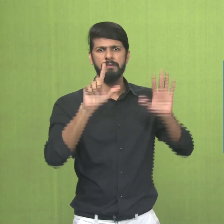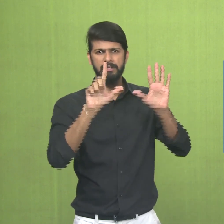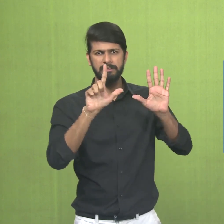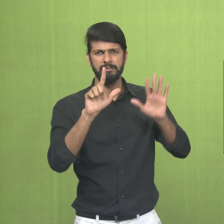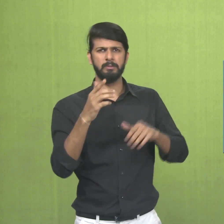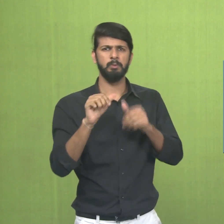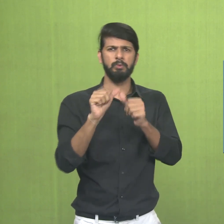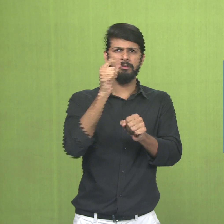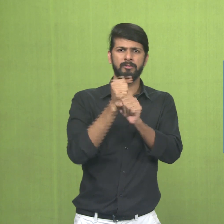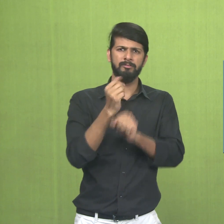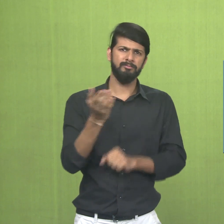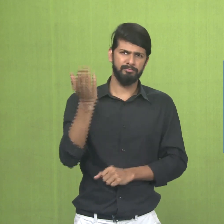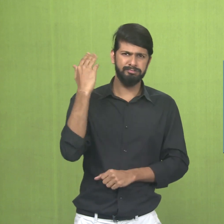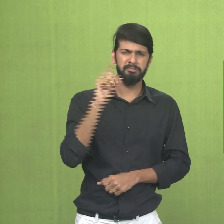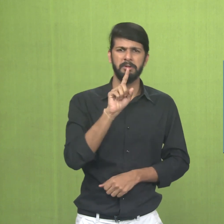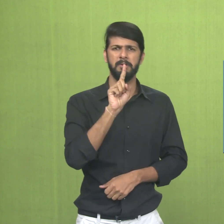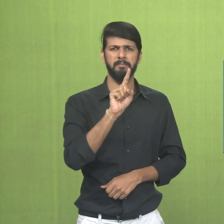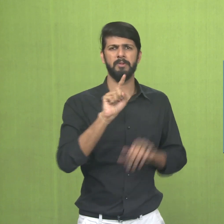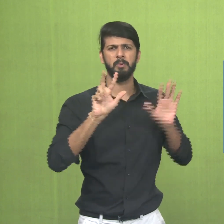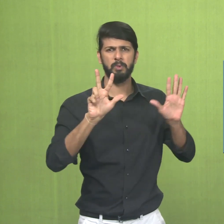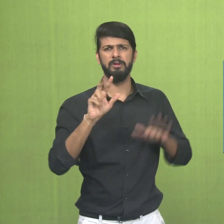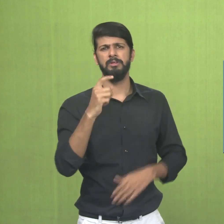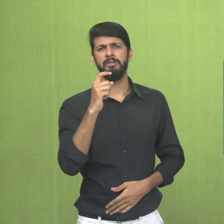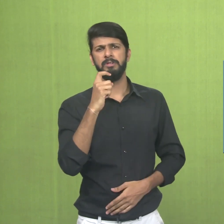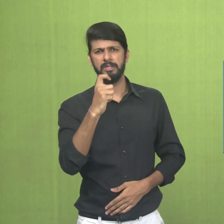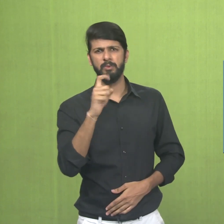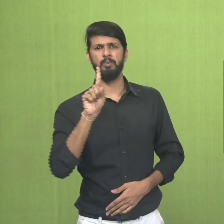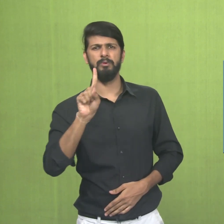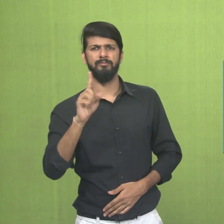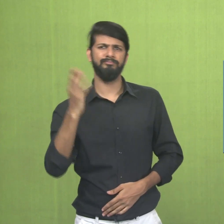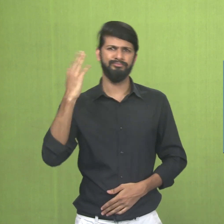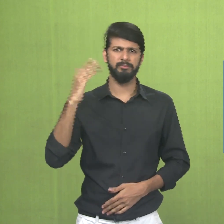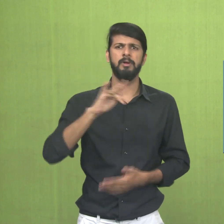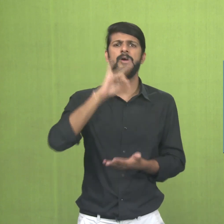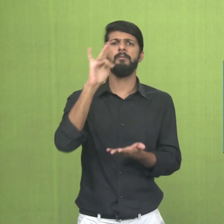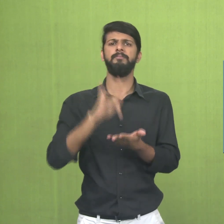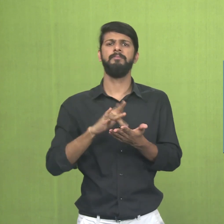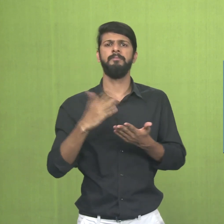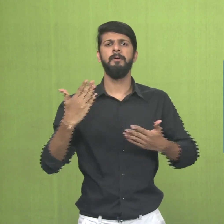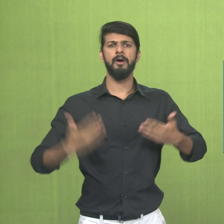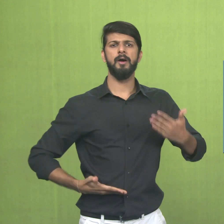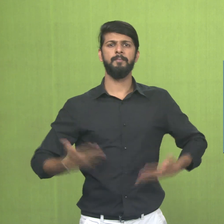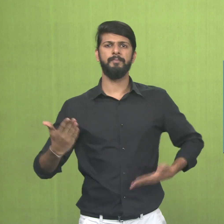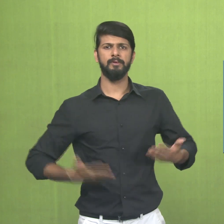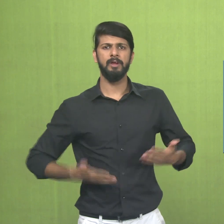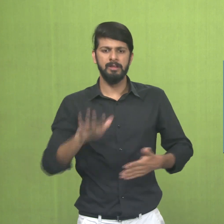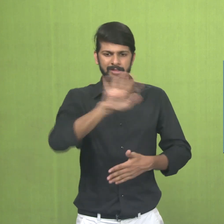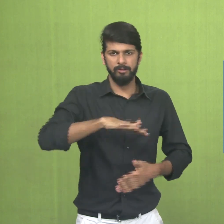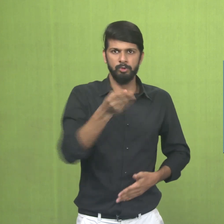Abanindranath was born on 7th August 1871 at Kolkata